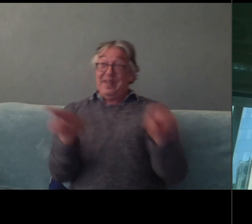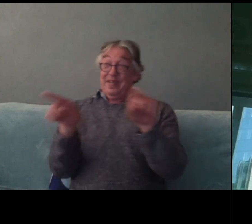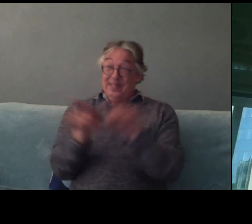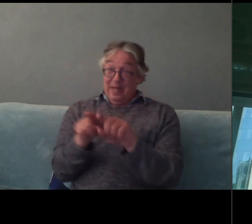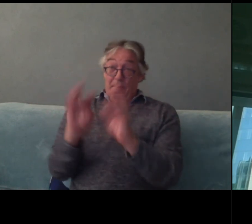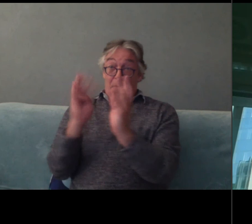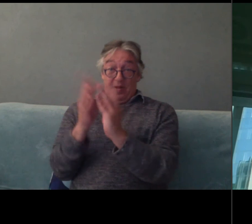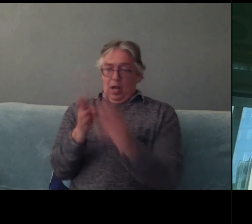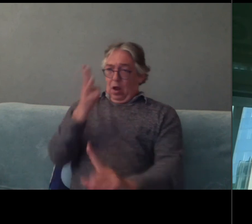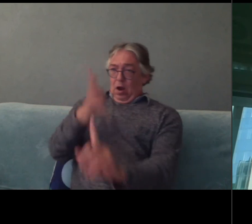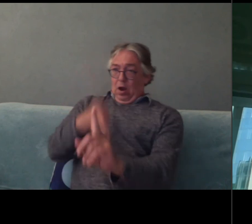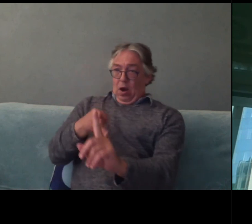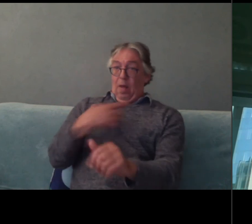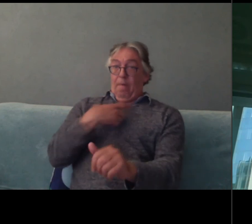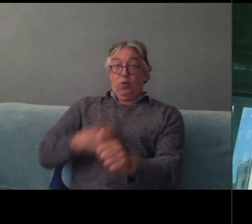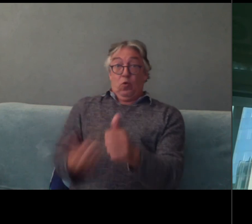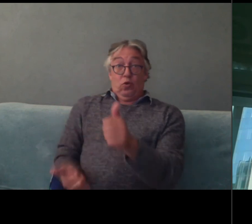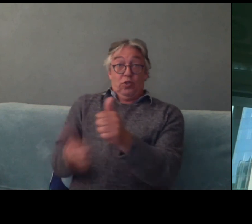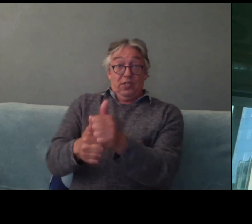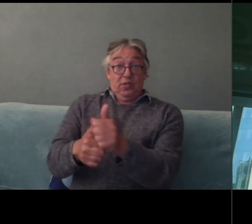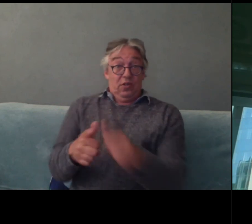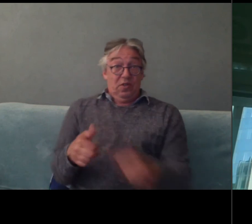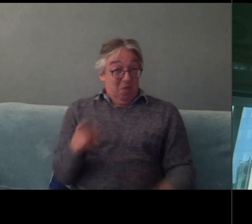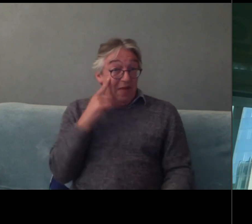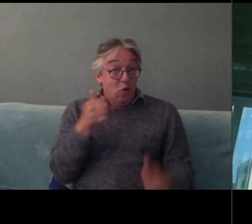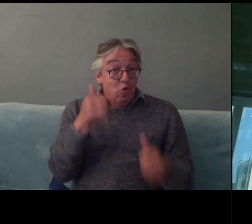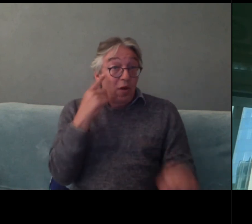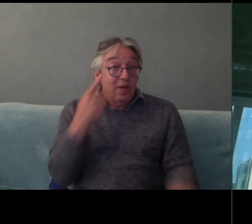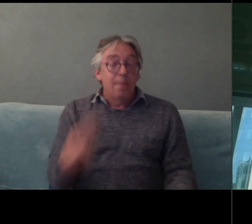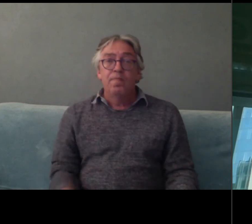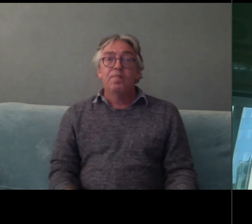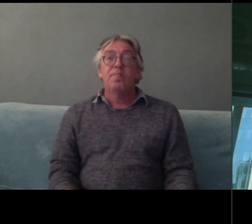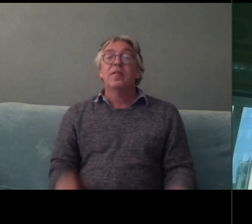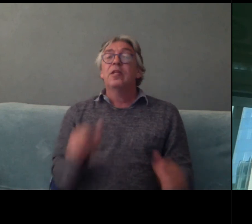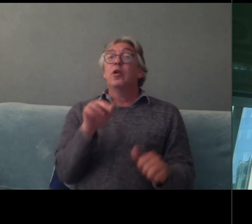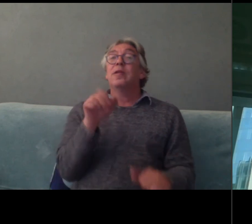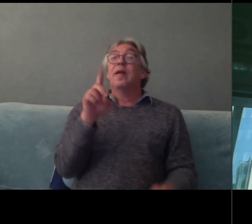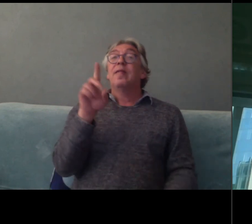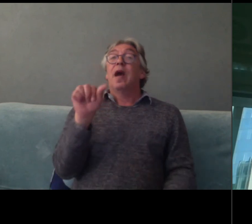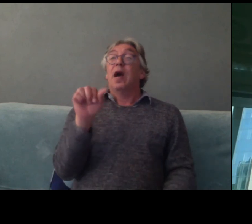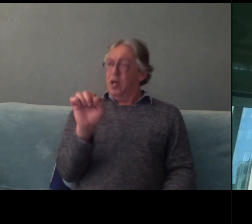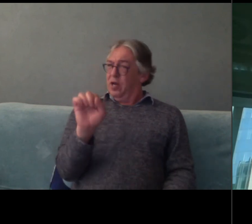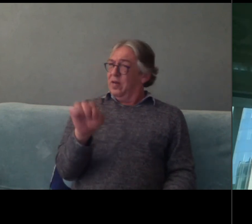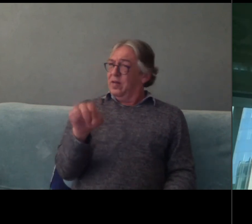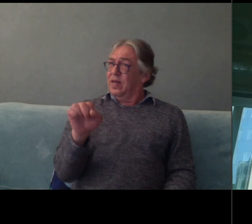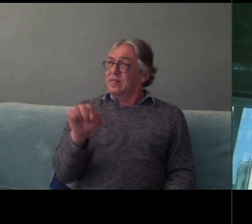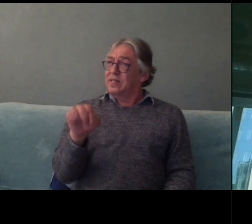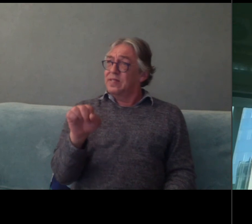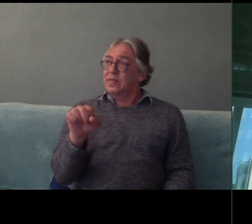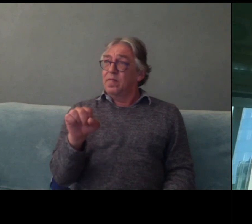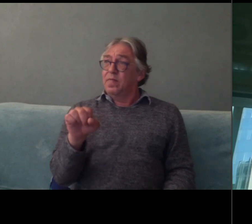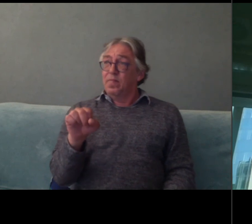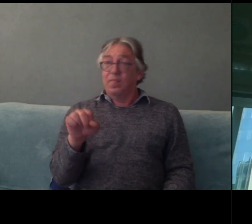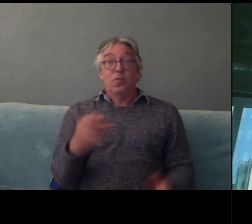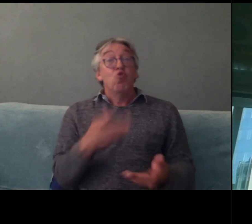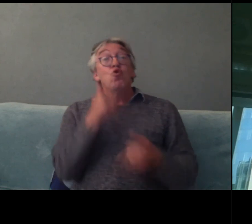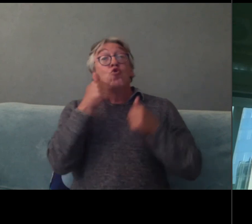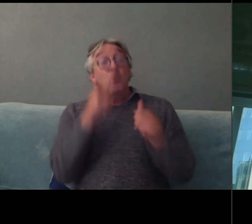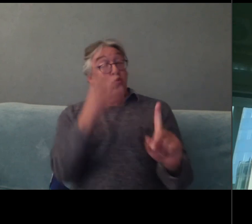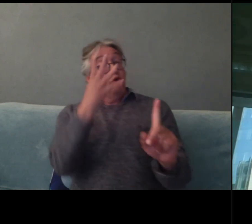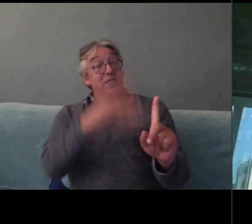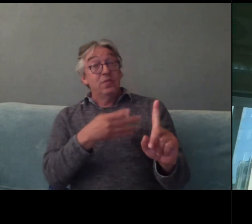Yes, because the assessment for personal assistance really would enlighten the support need that the person need to